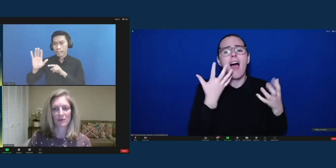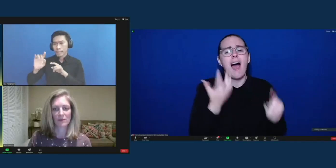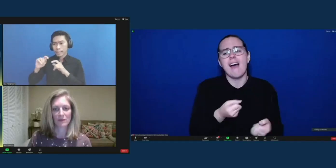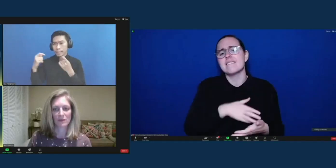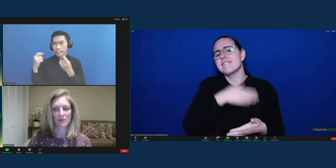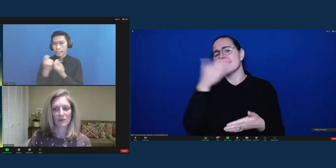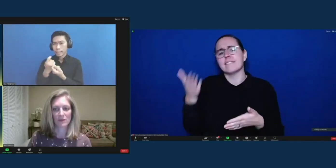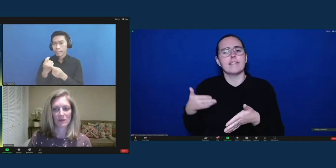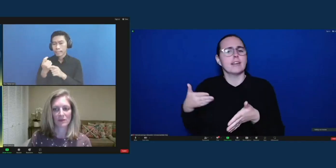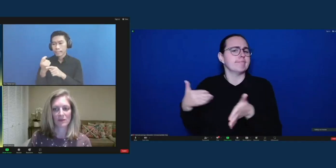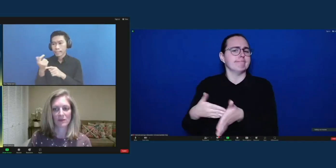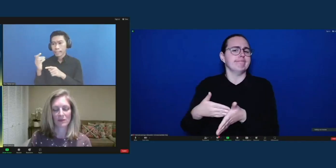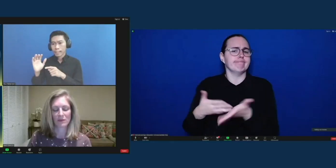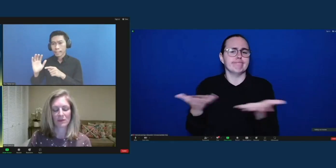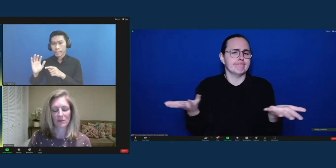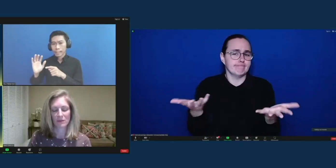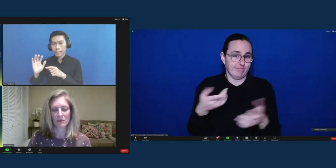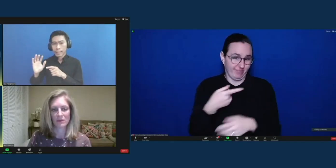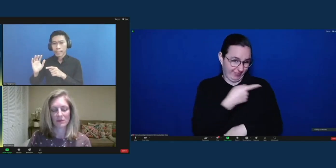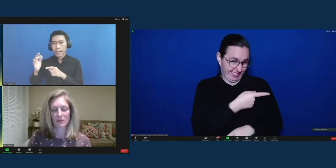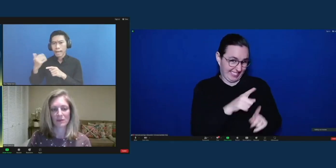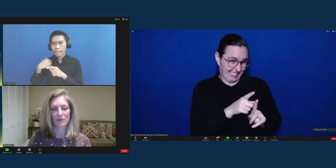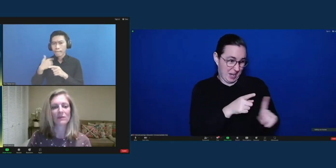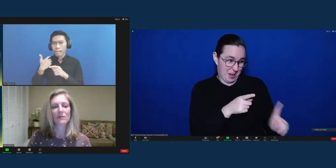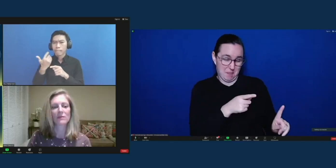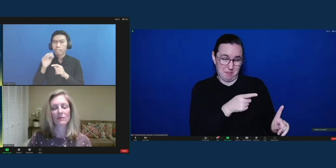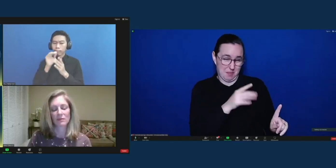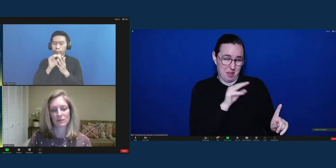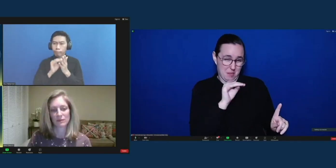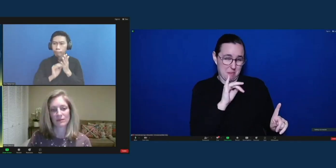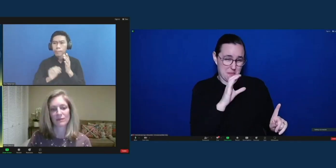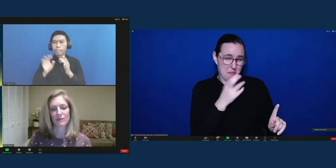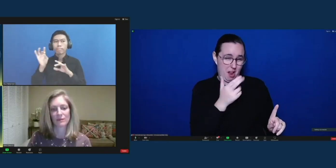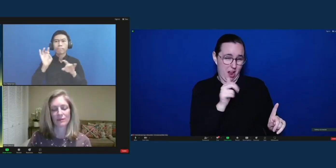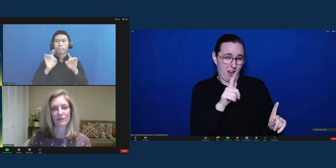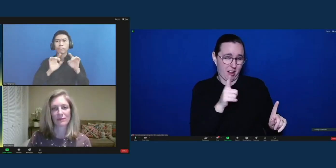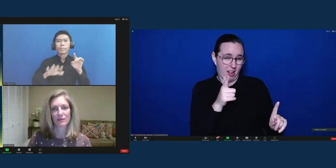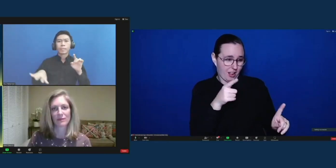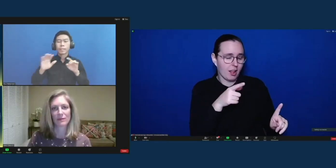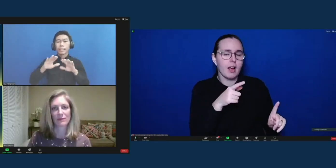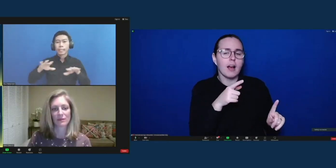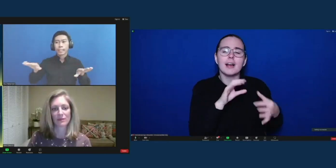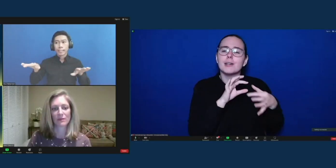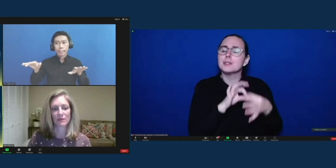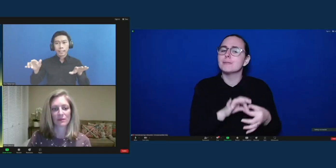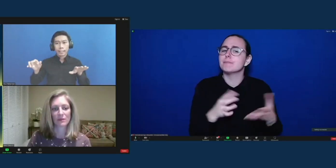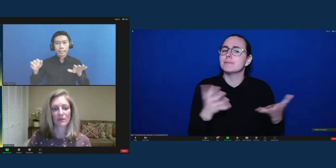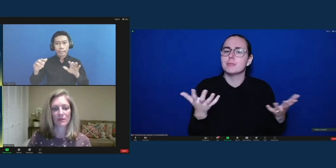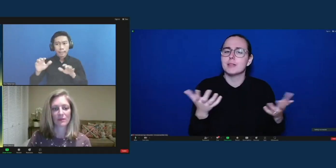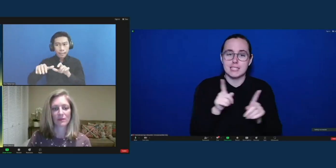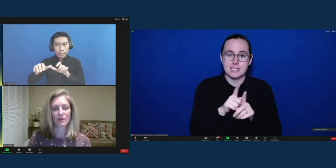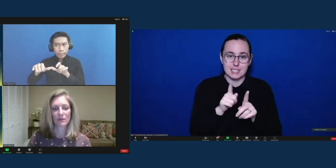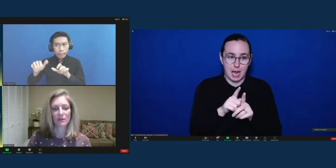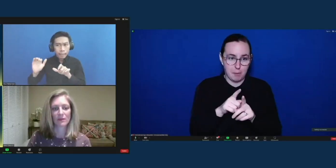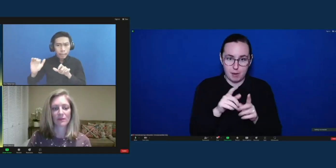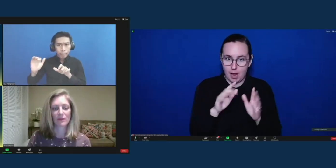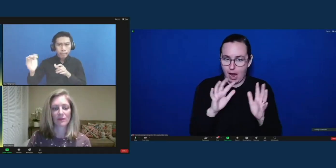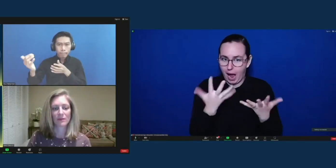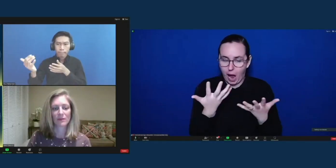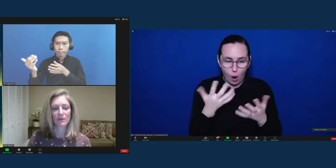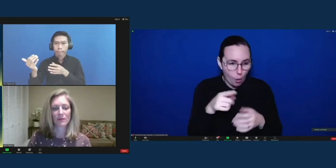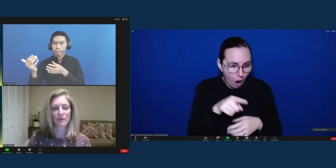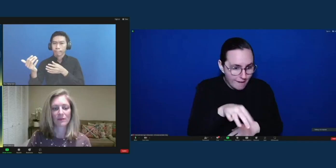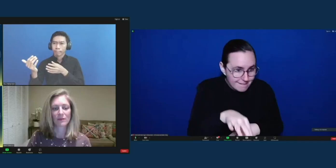about locating, mapping, identifying, and engaging children with disabilities and their families. World